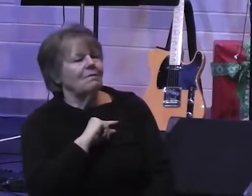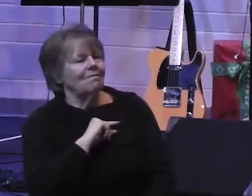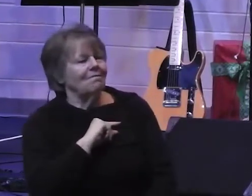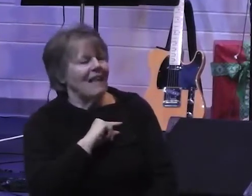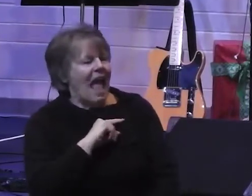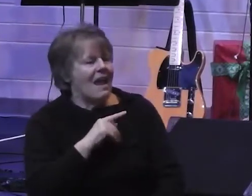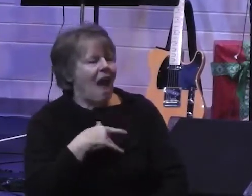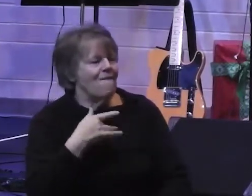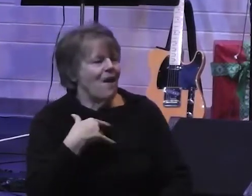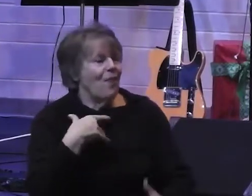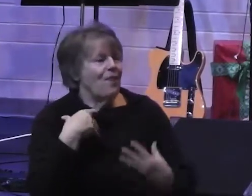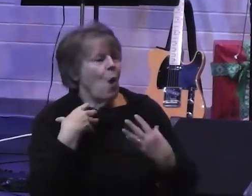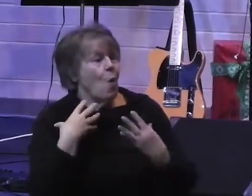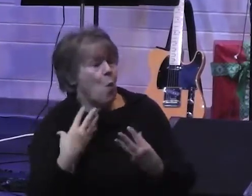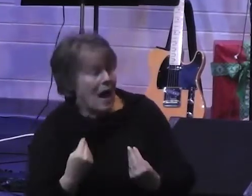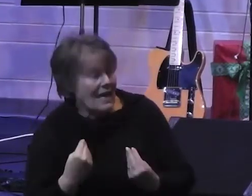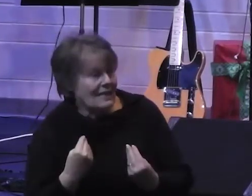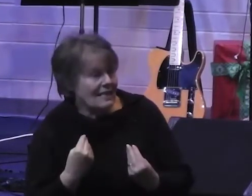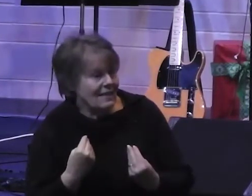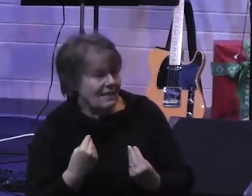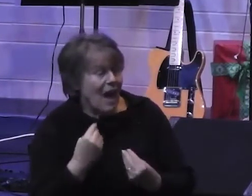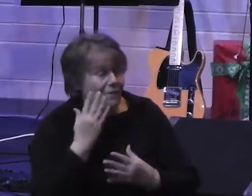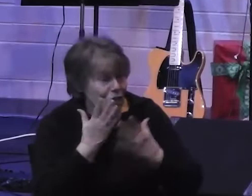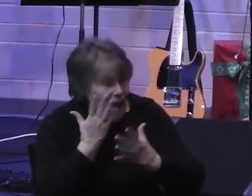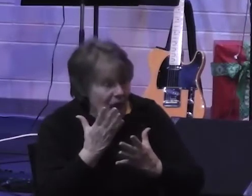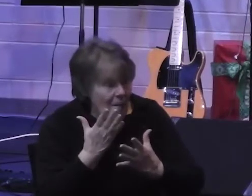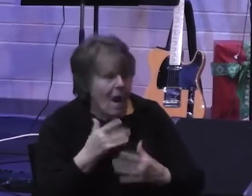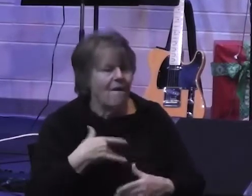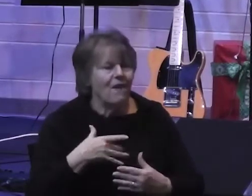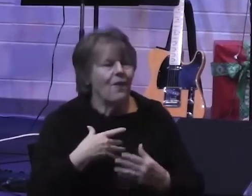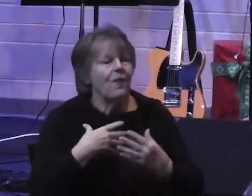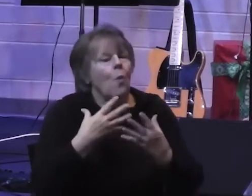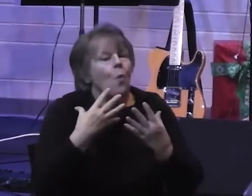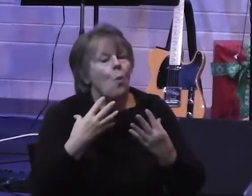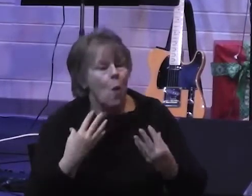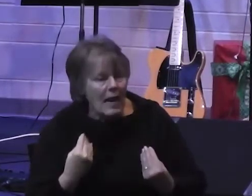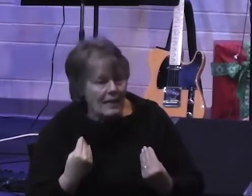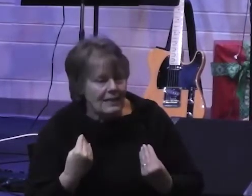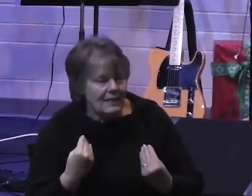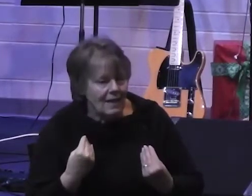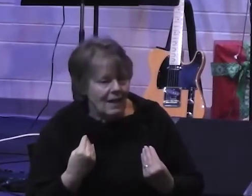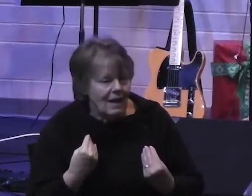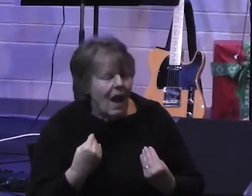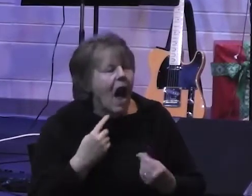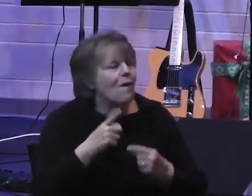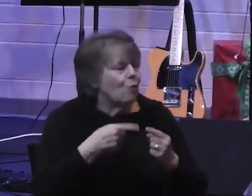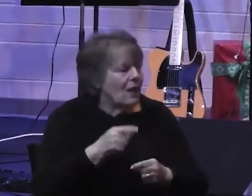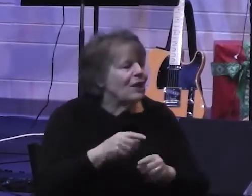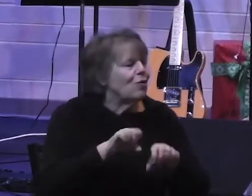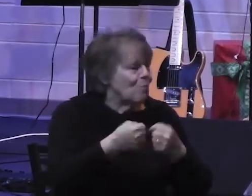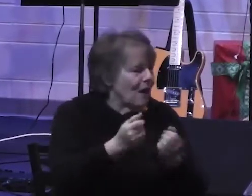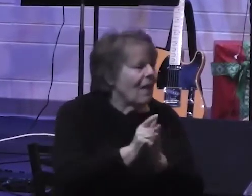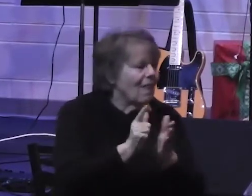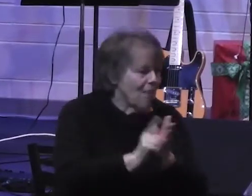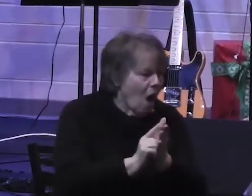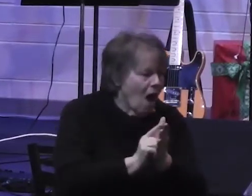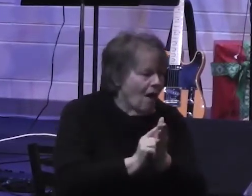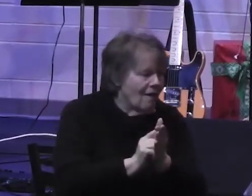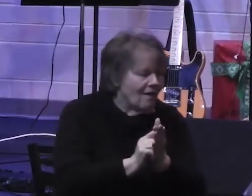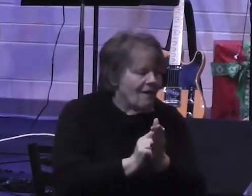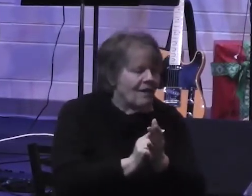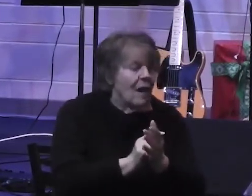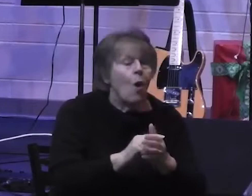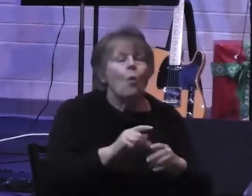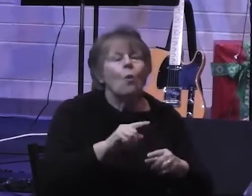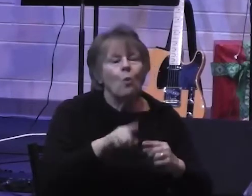felt the weight of shame, and I felt the weight of when you break things like laws, there's a cost, and that cost has a weight